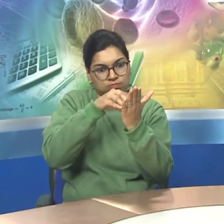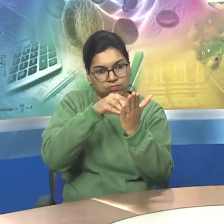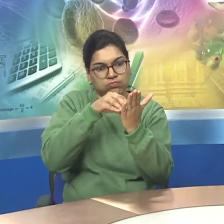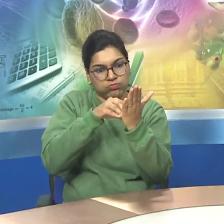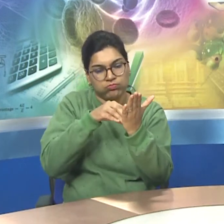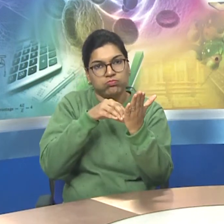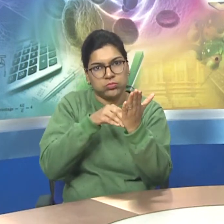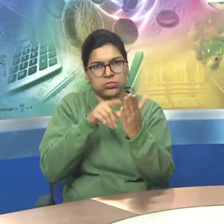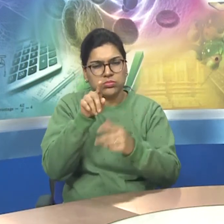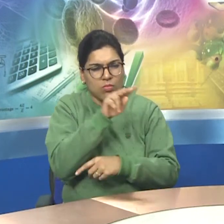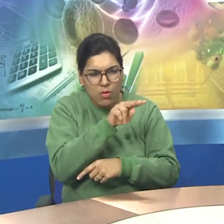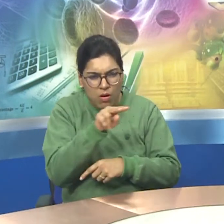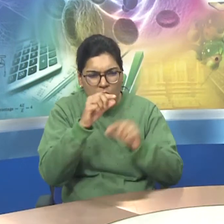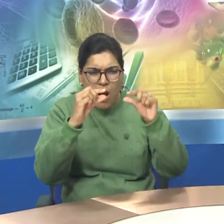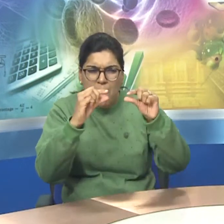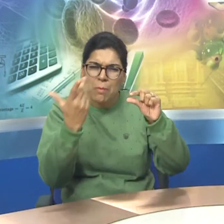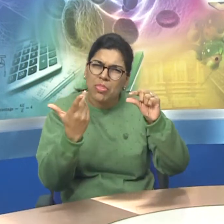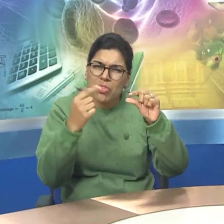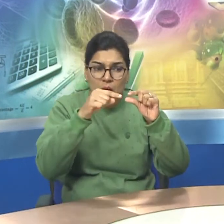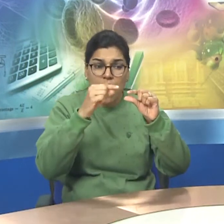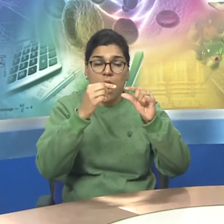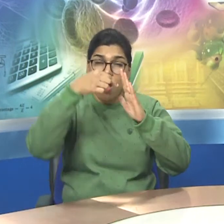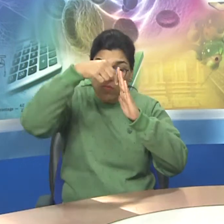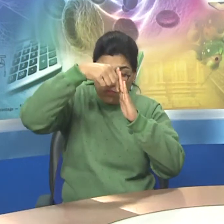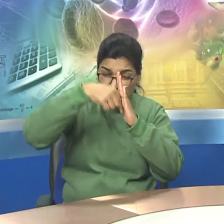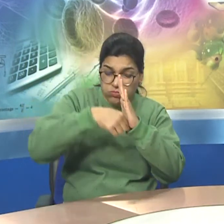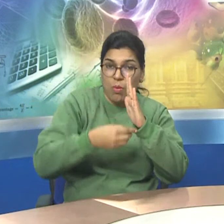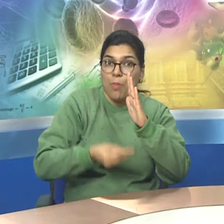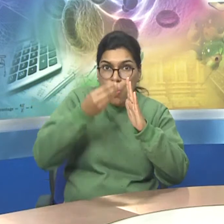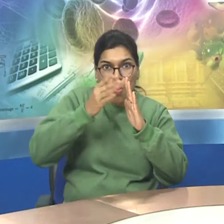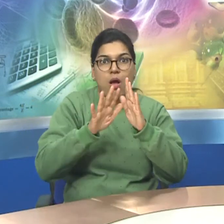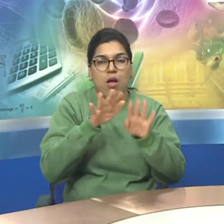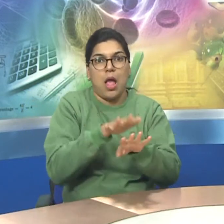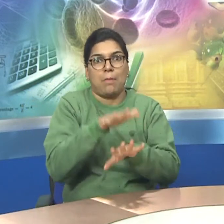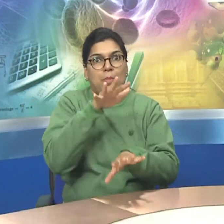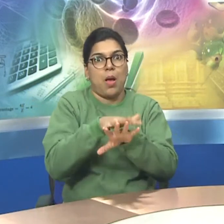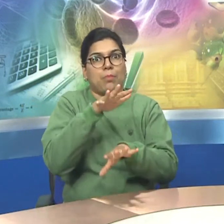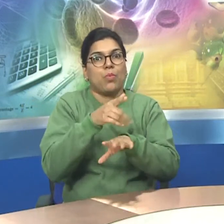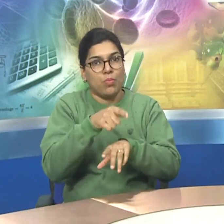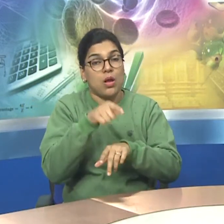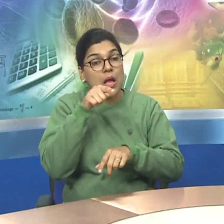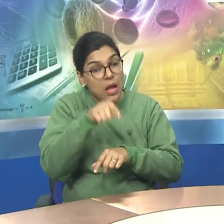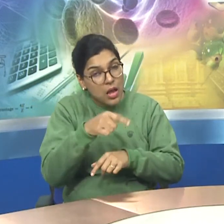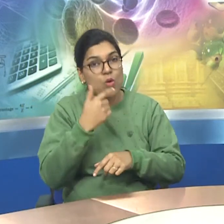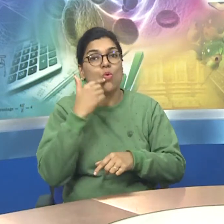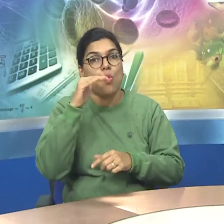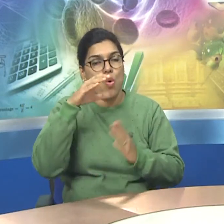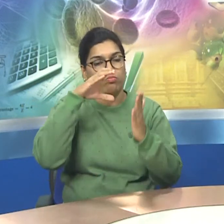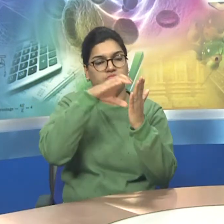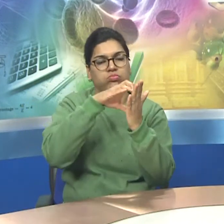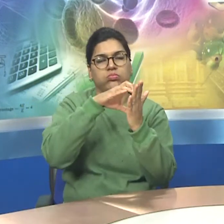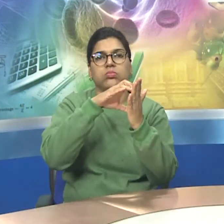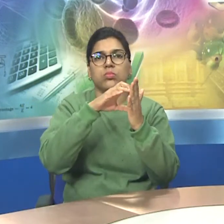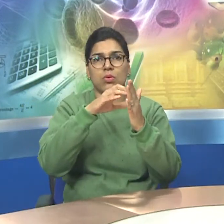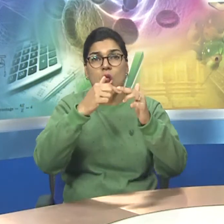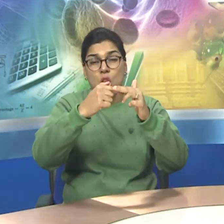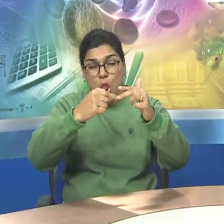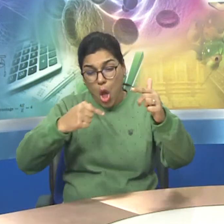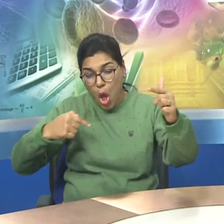This poem has most of the abstract concepts we will be discussing.